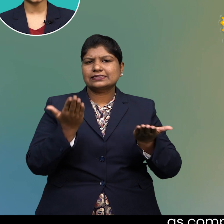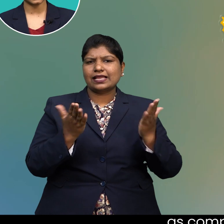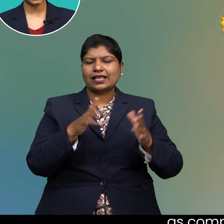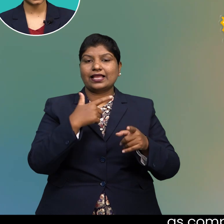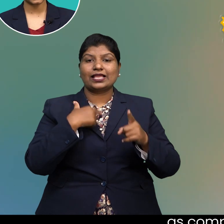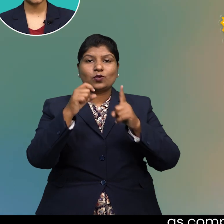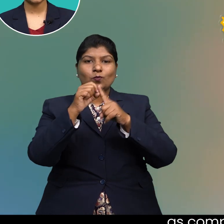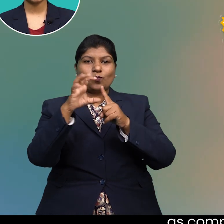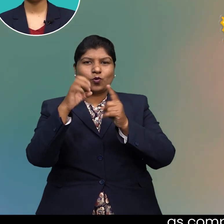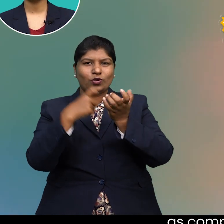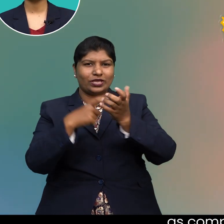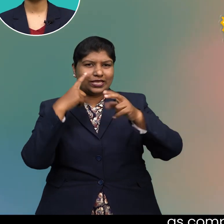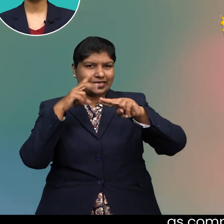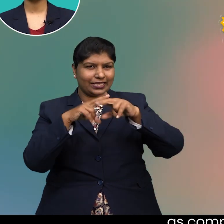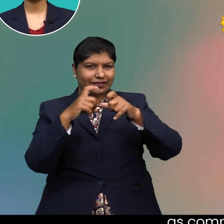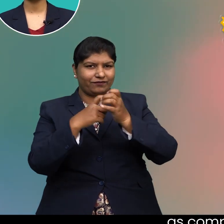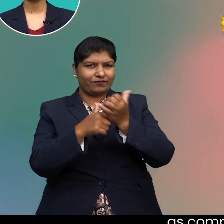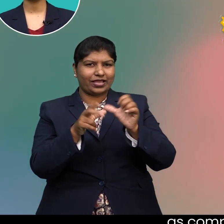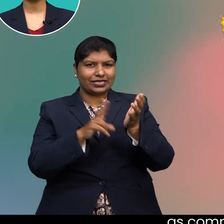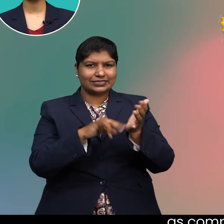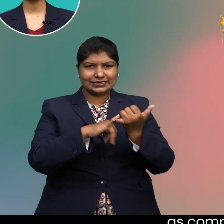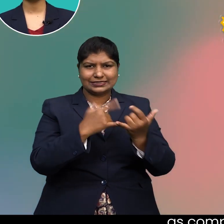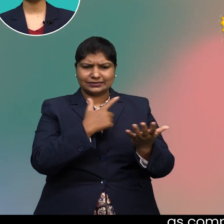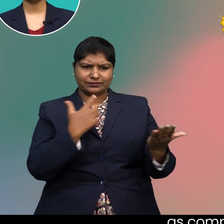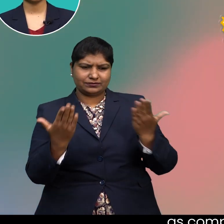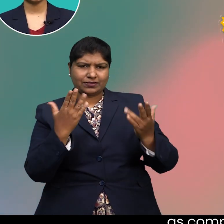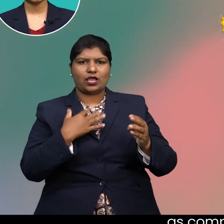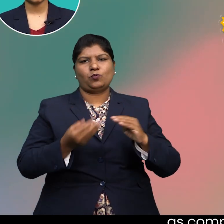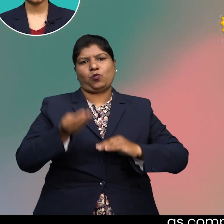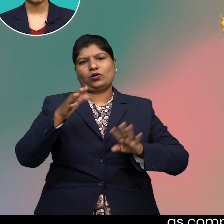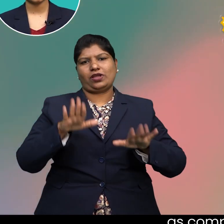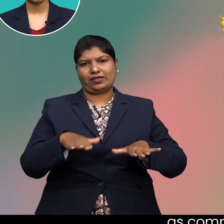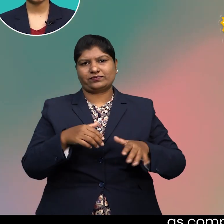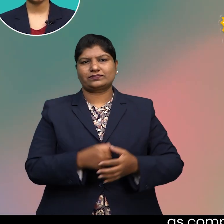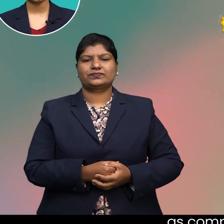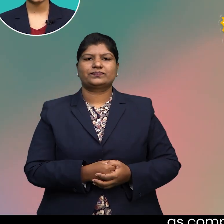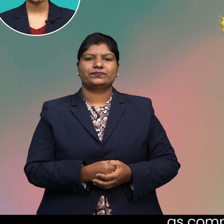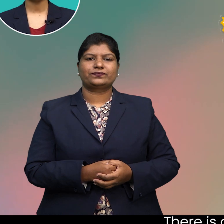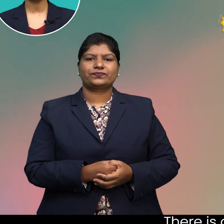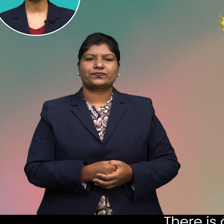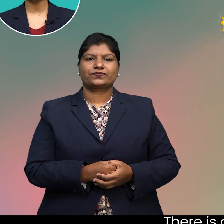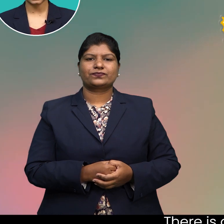There are holes or pores all over the body.